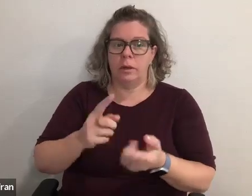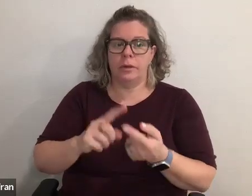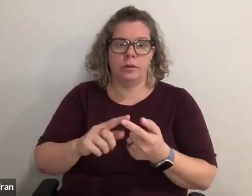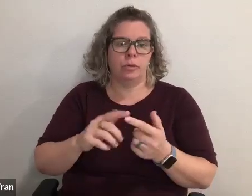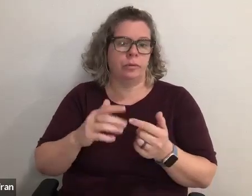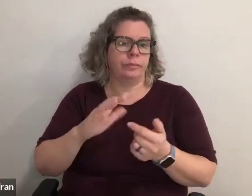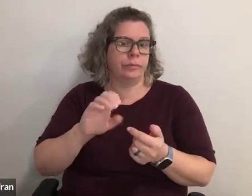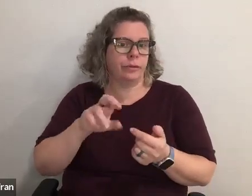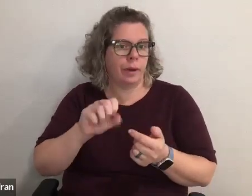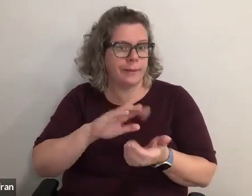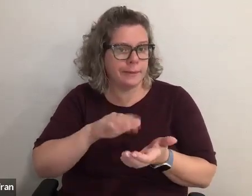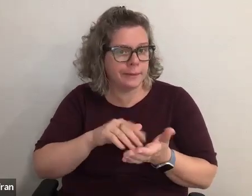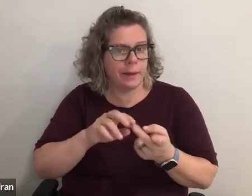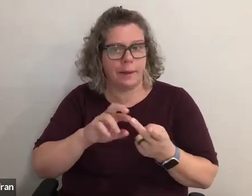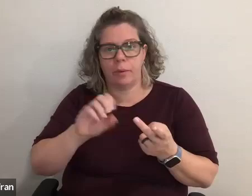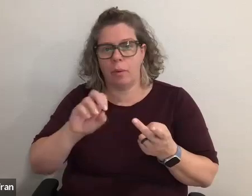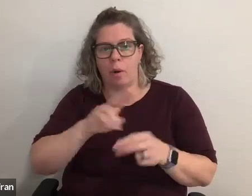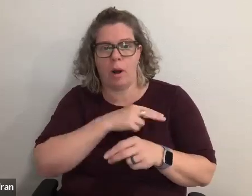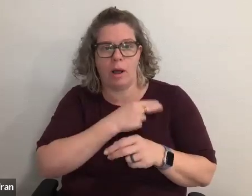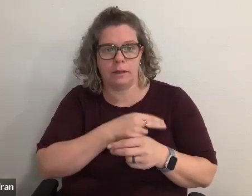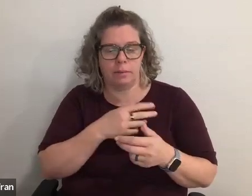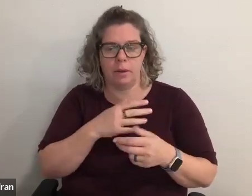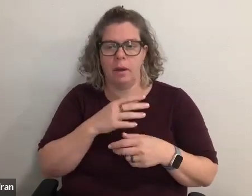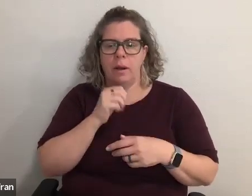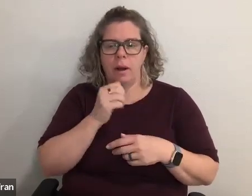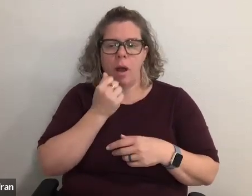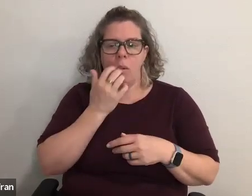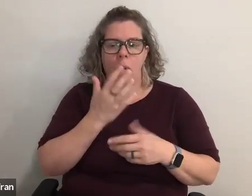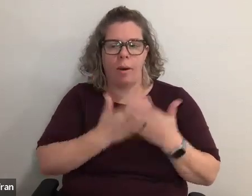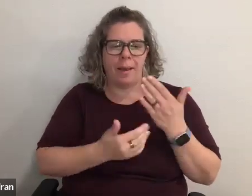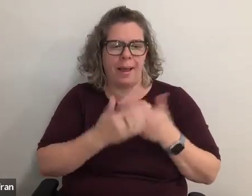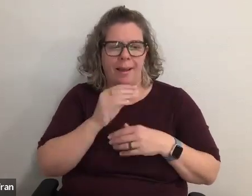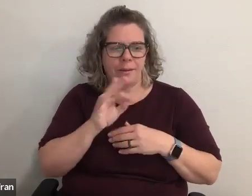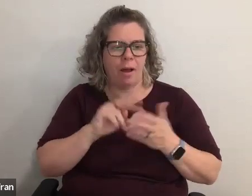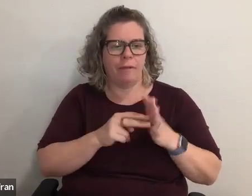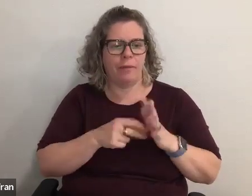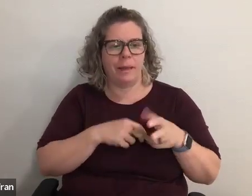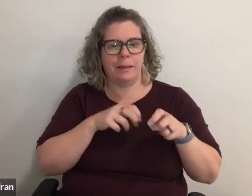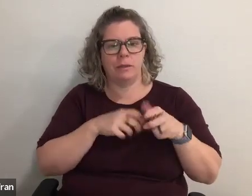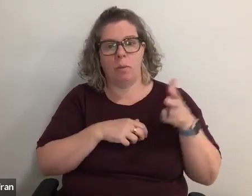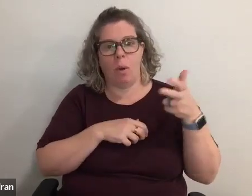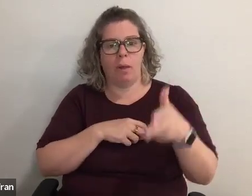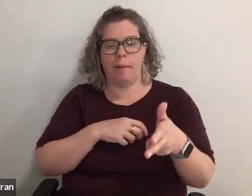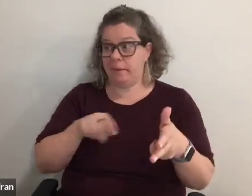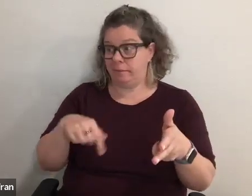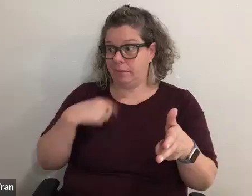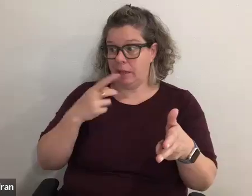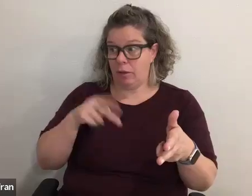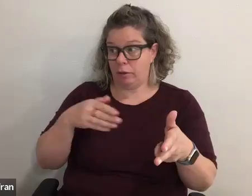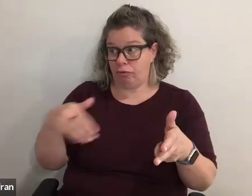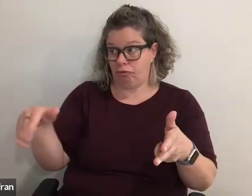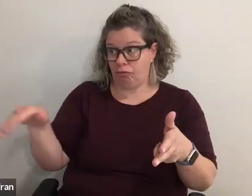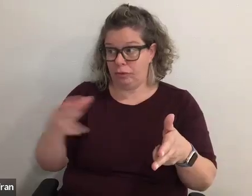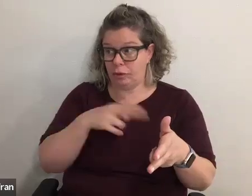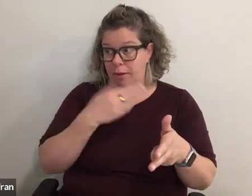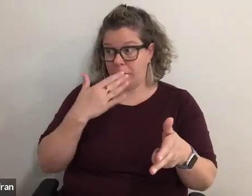we're helping people get to. What is not a warm handoff? That's if somebody pulls up in front of a building and points to, there's your hospital, there's the door.